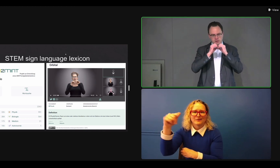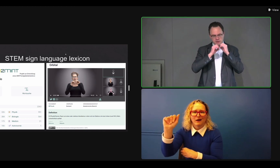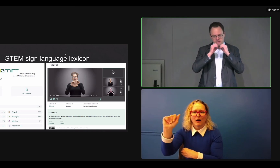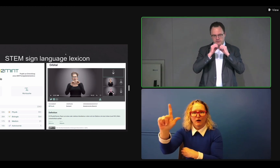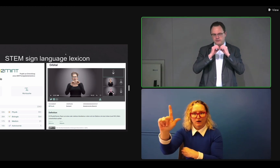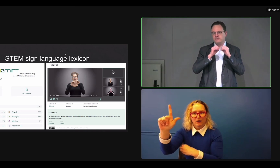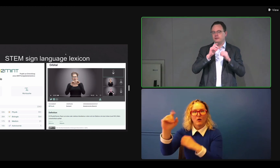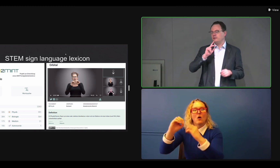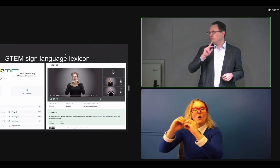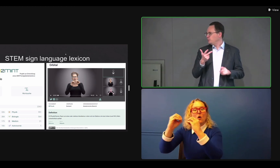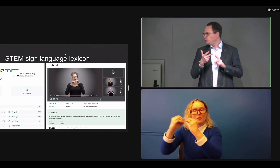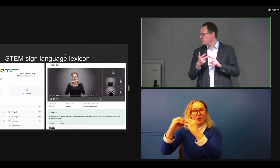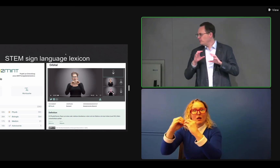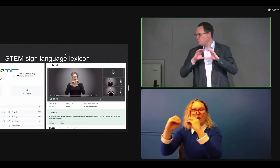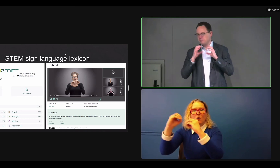second option.